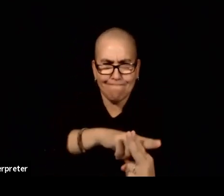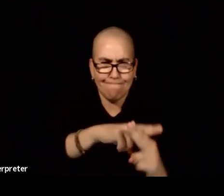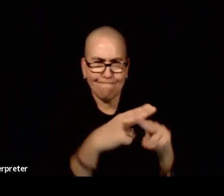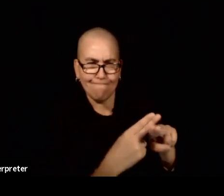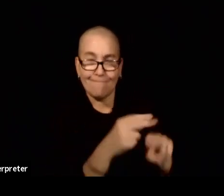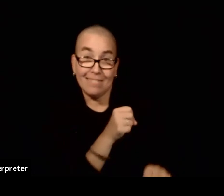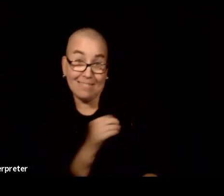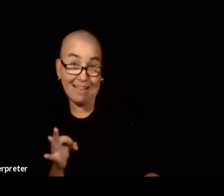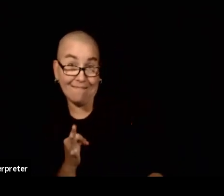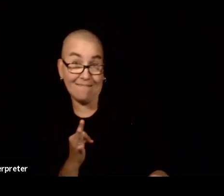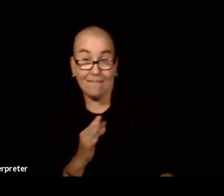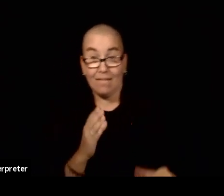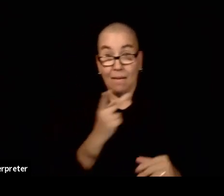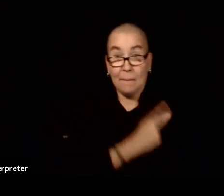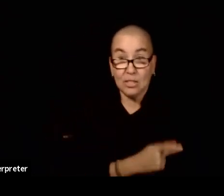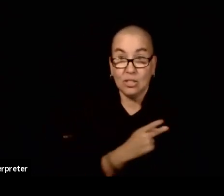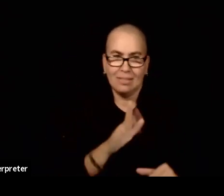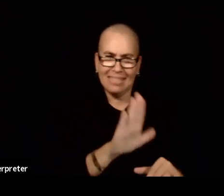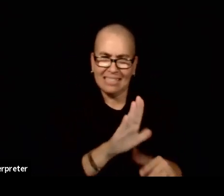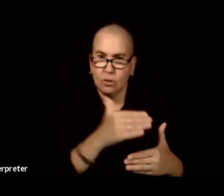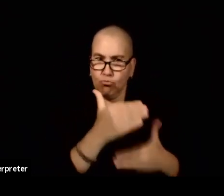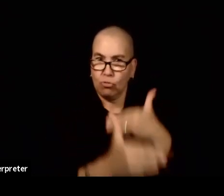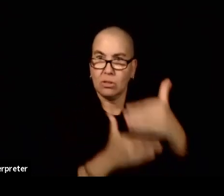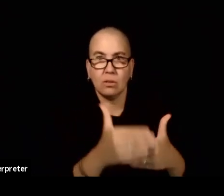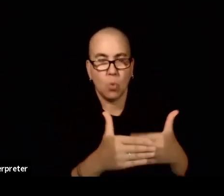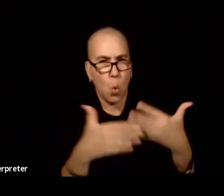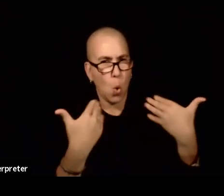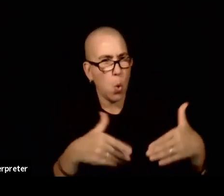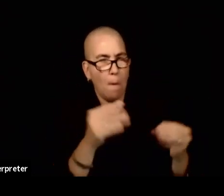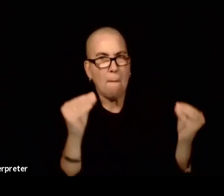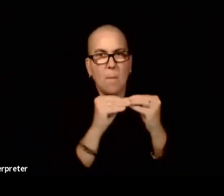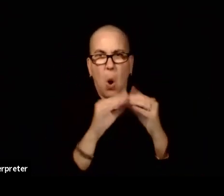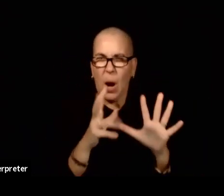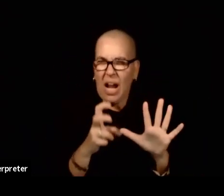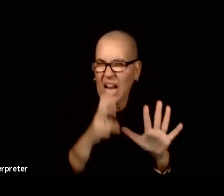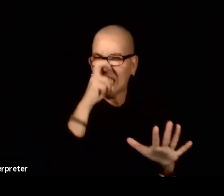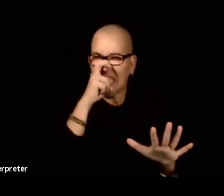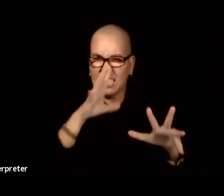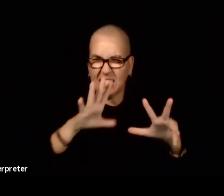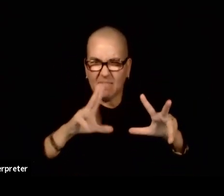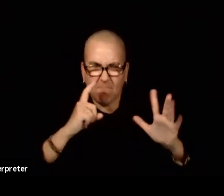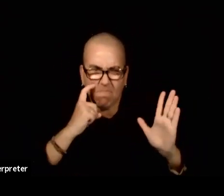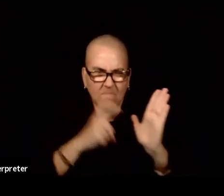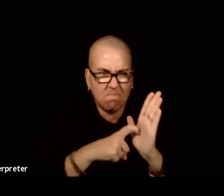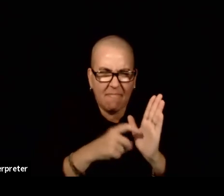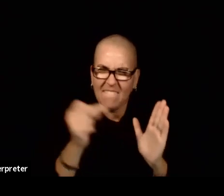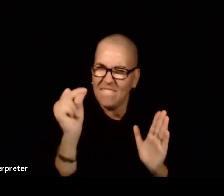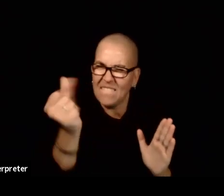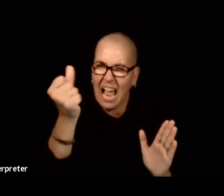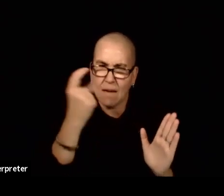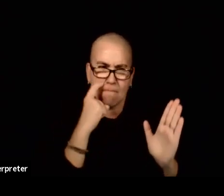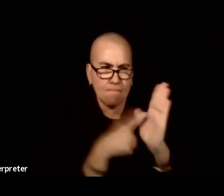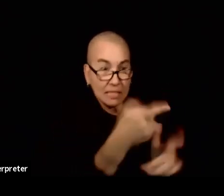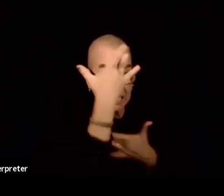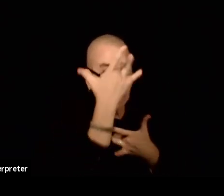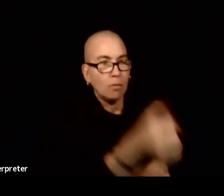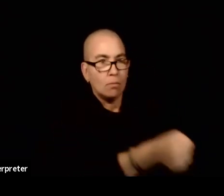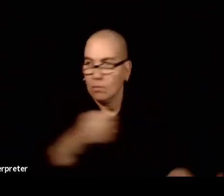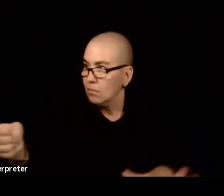on rapid identification and rapid control of spread in those environments. We think that's been very